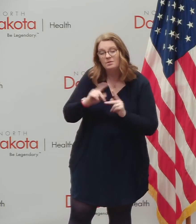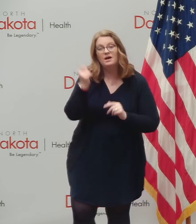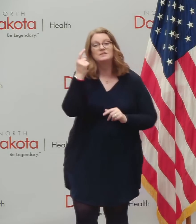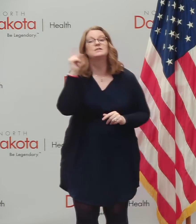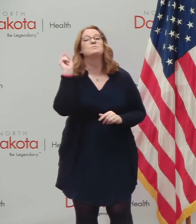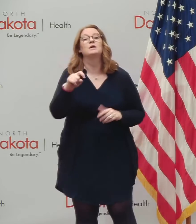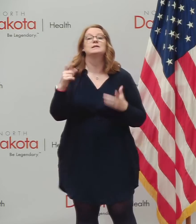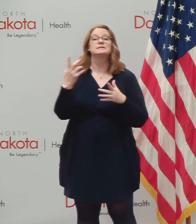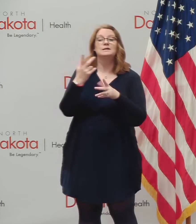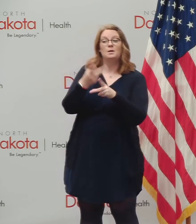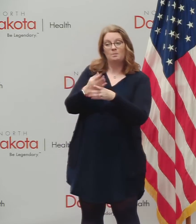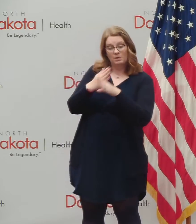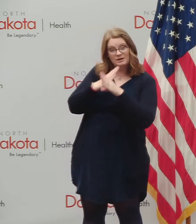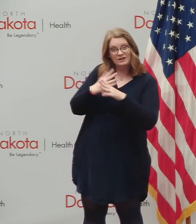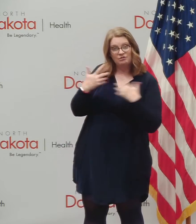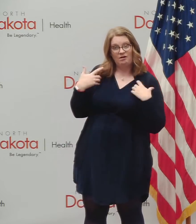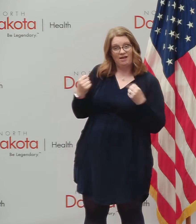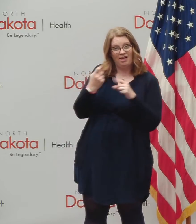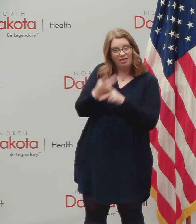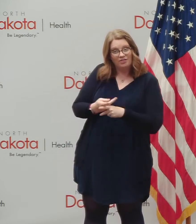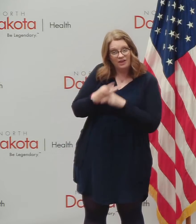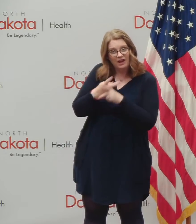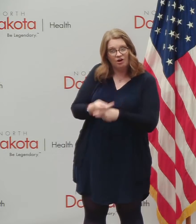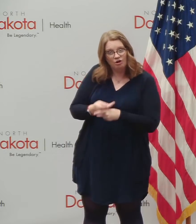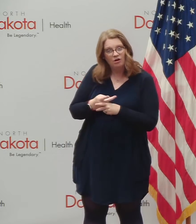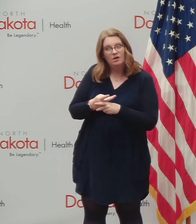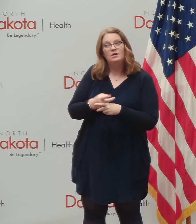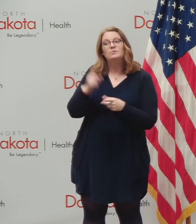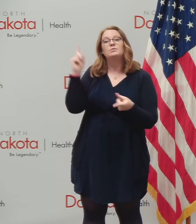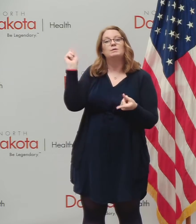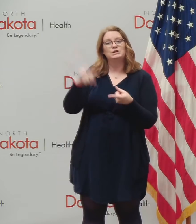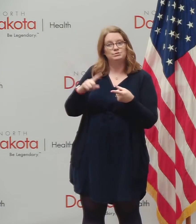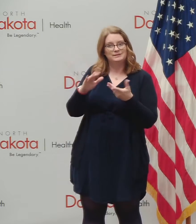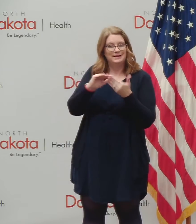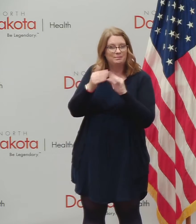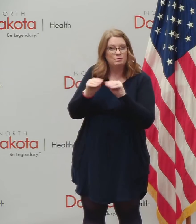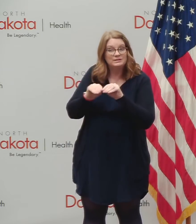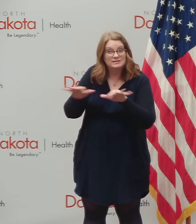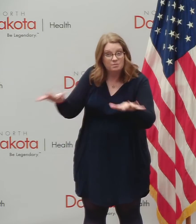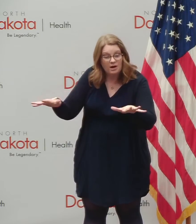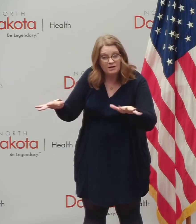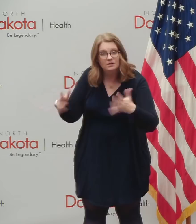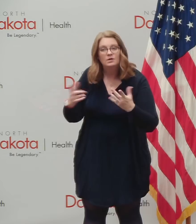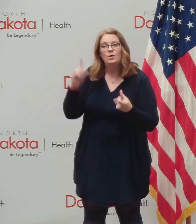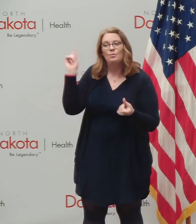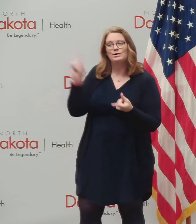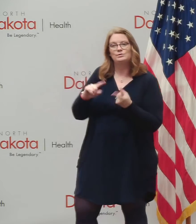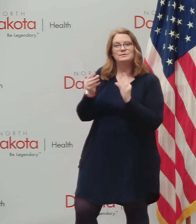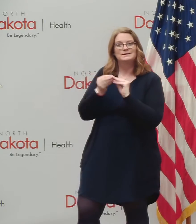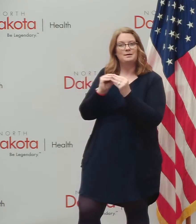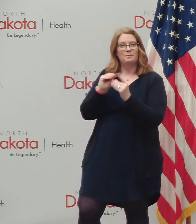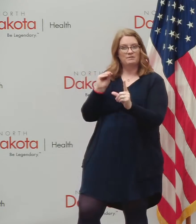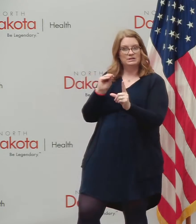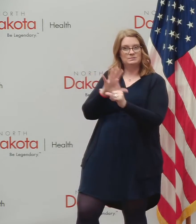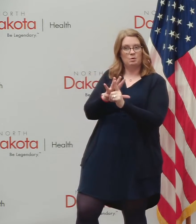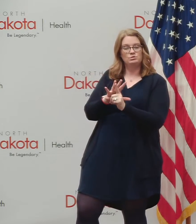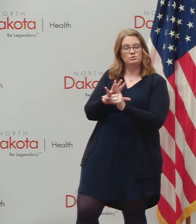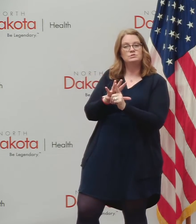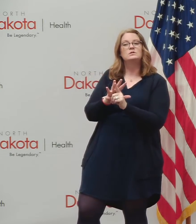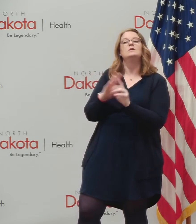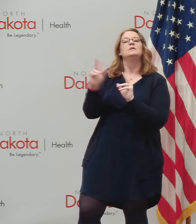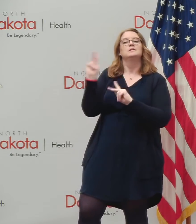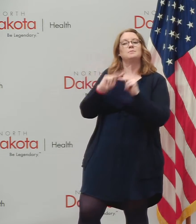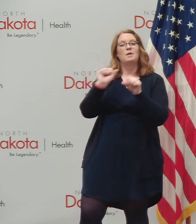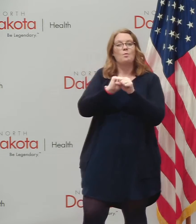capacity. One way to protect that is by reducing community spread. We reduce the number of exposures for people that work in our hospitals